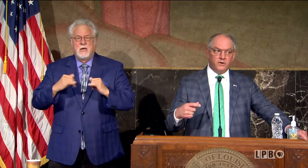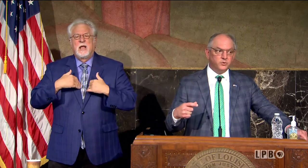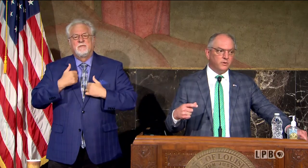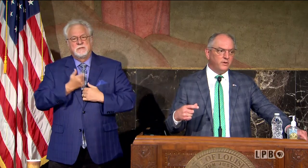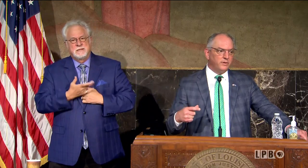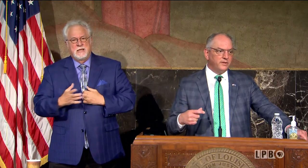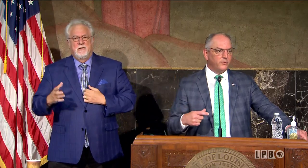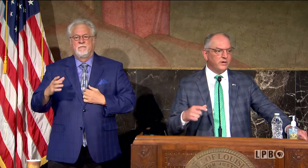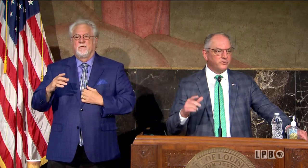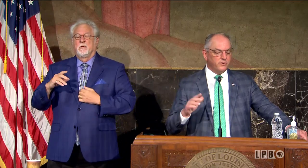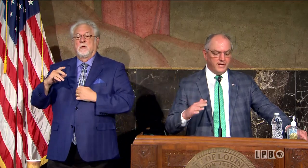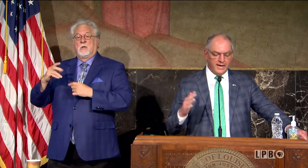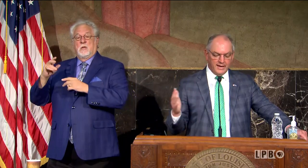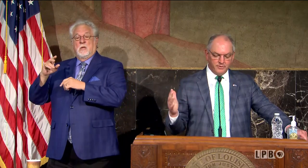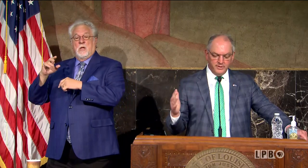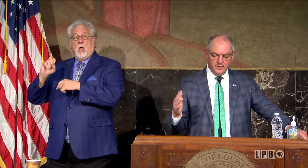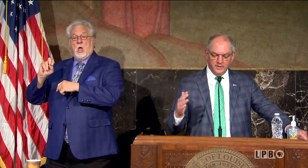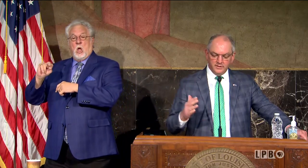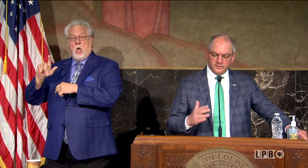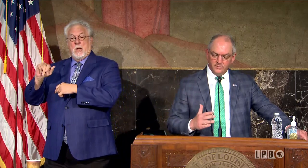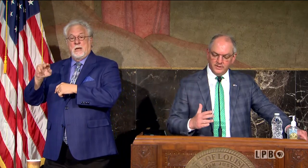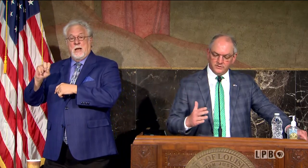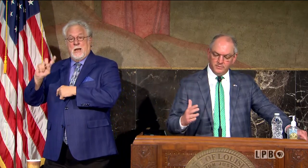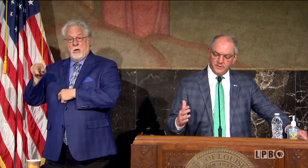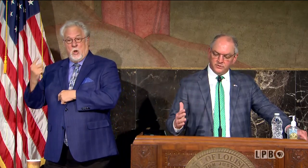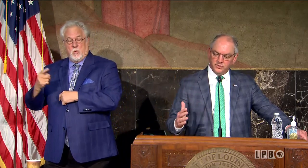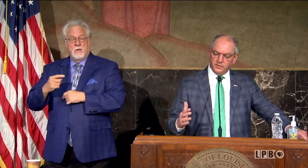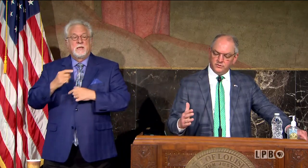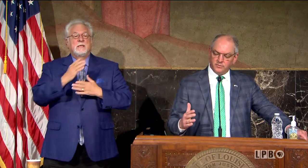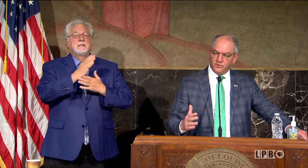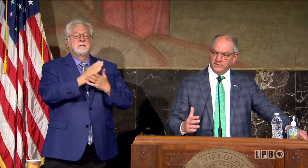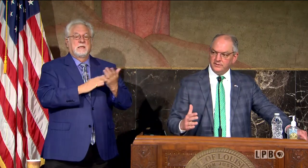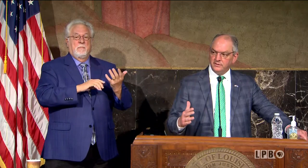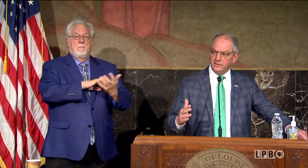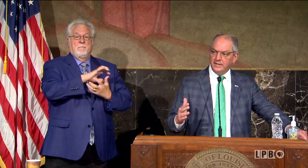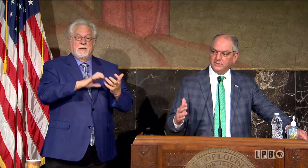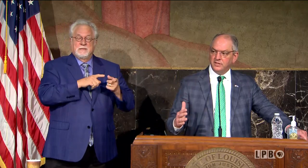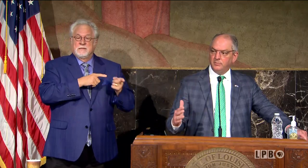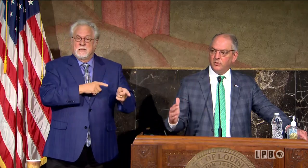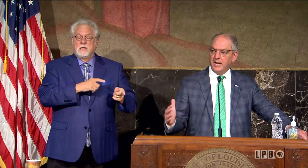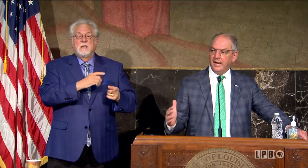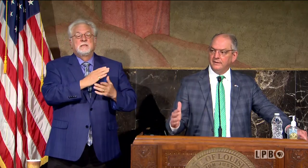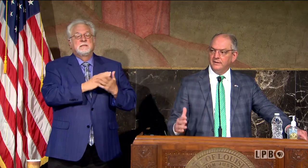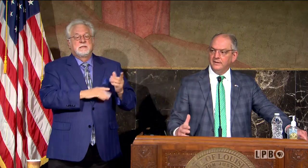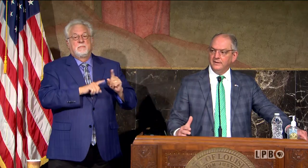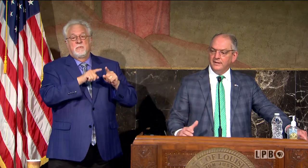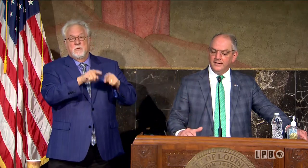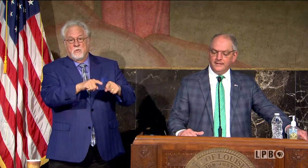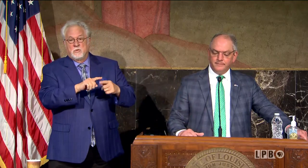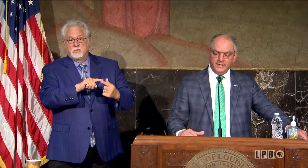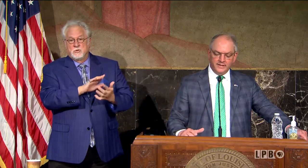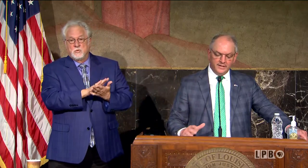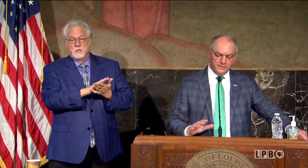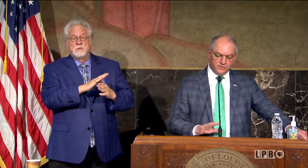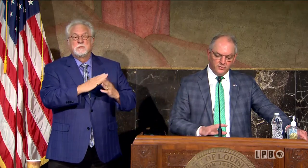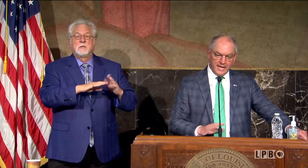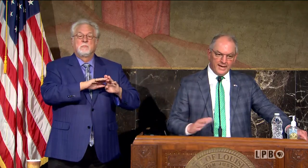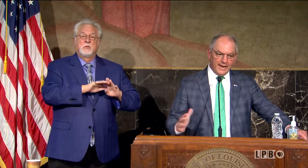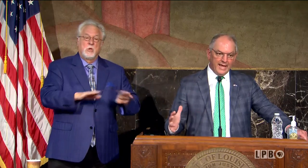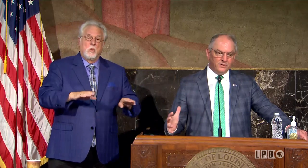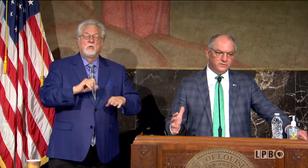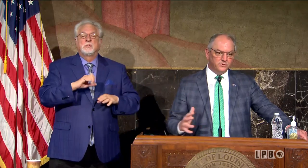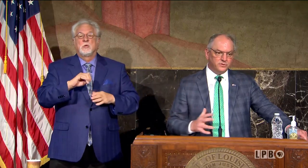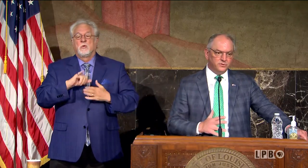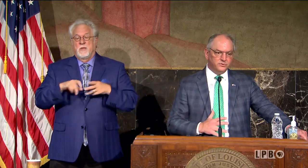that are virtual only. The rest are in a hybrid, so that some of their students are present and some are not. And so